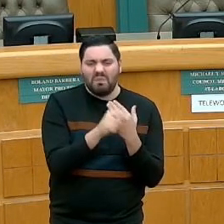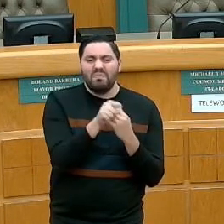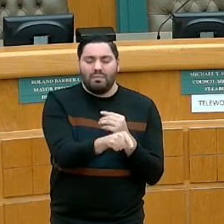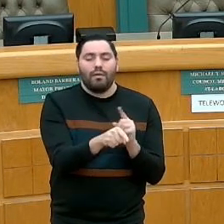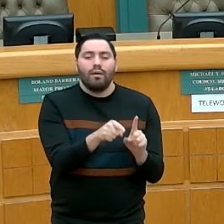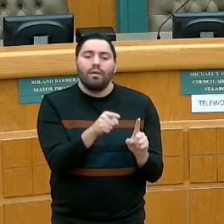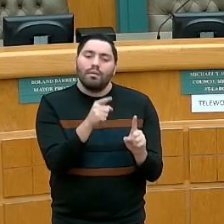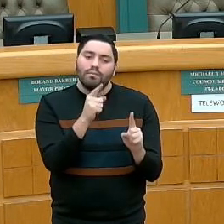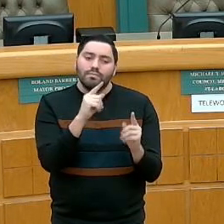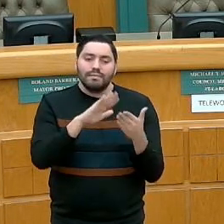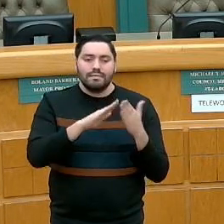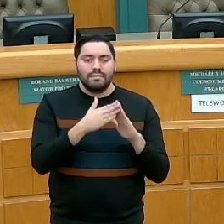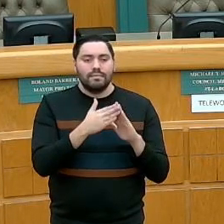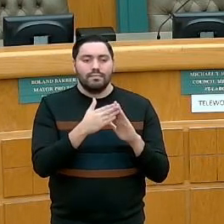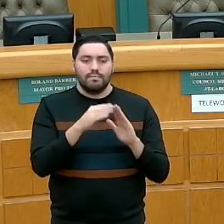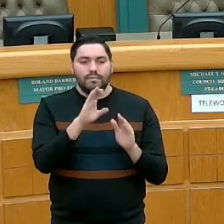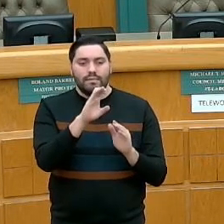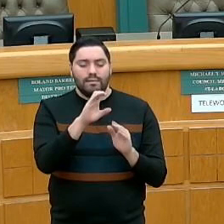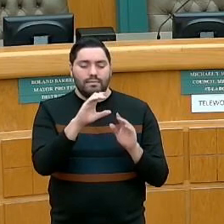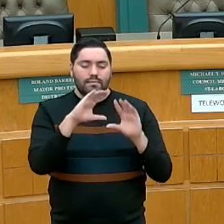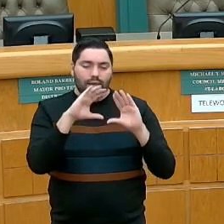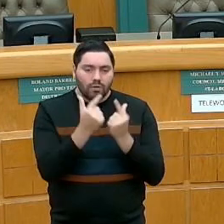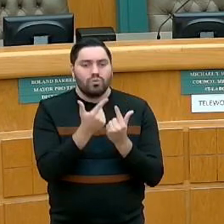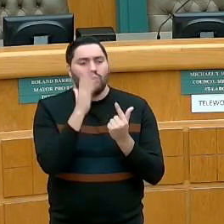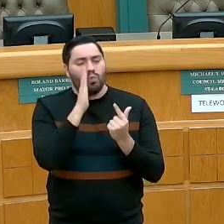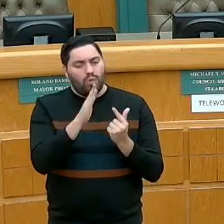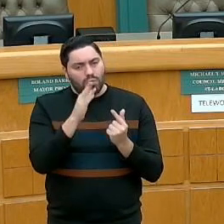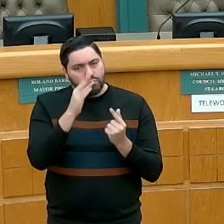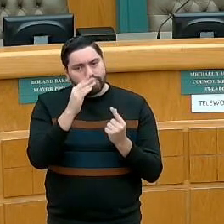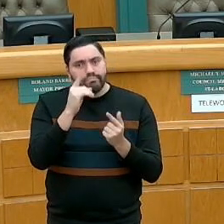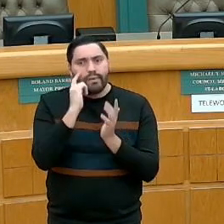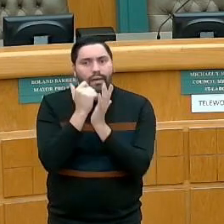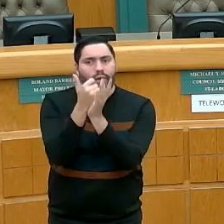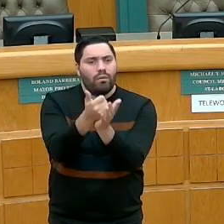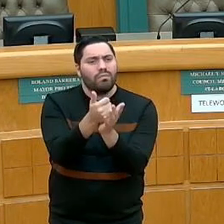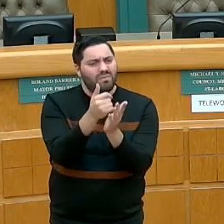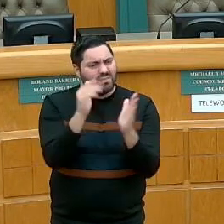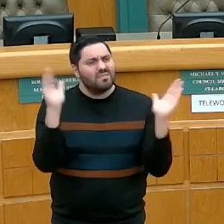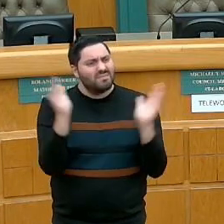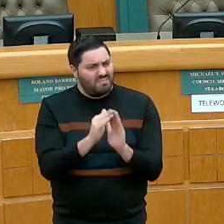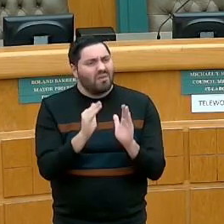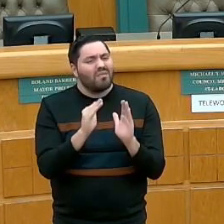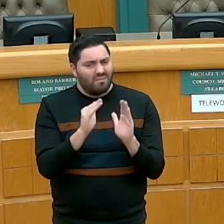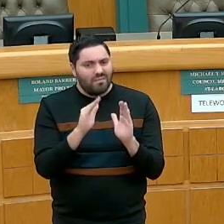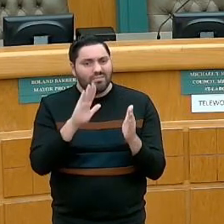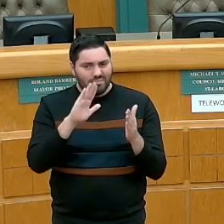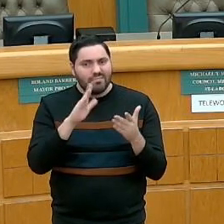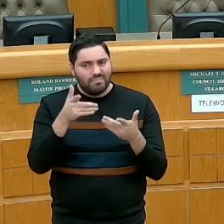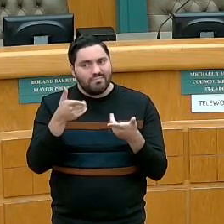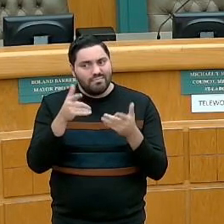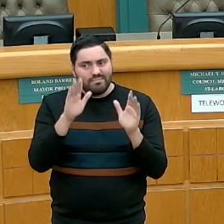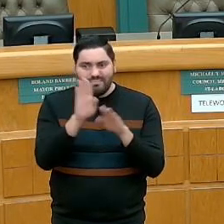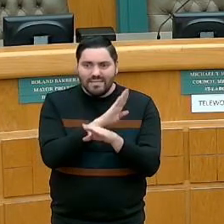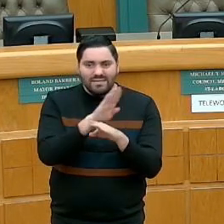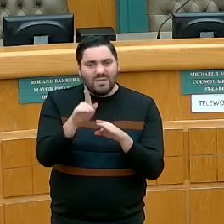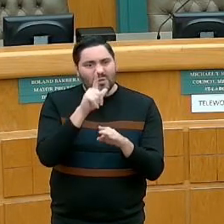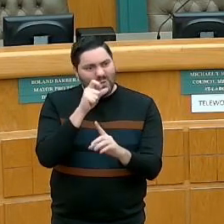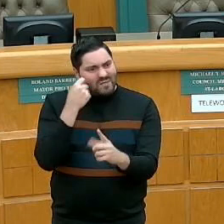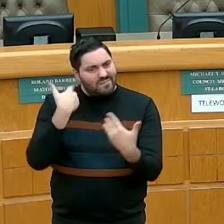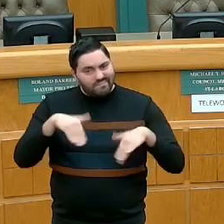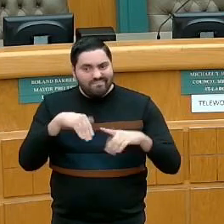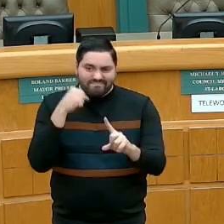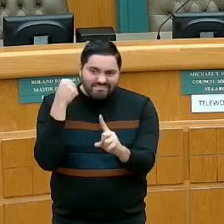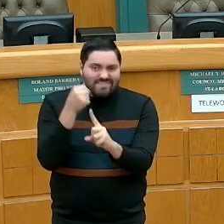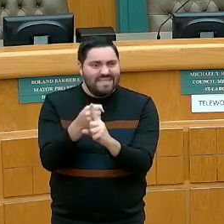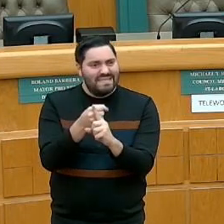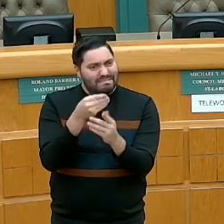consider tomorrow to help the many small businesses out there that are impacted from the COVID-19 situation. And